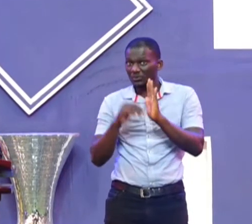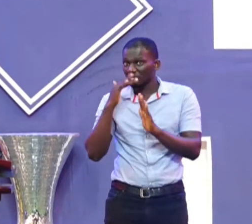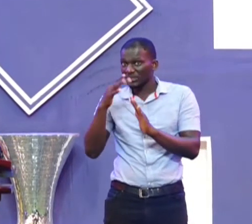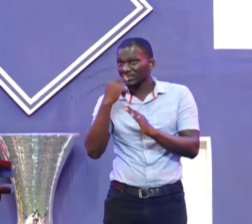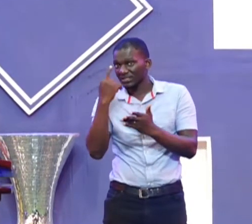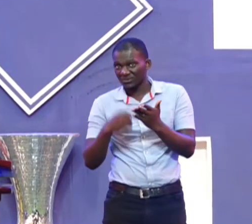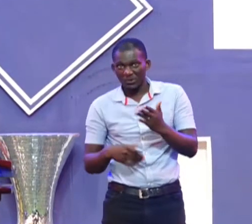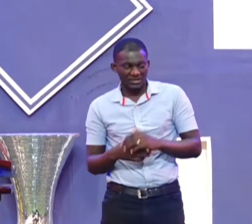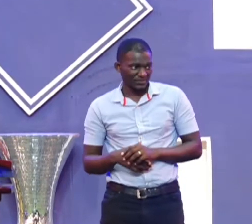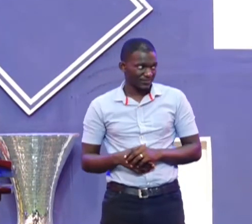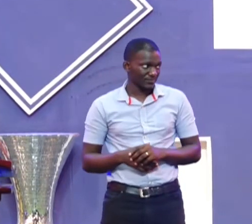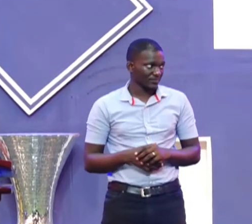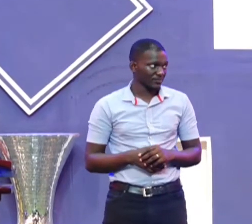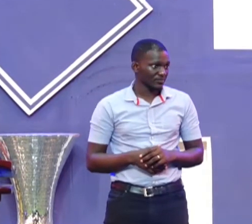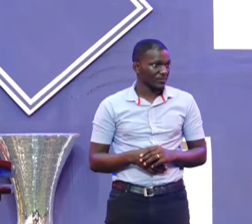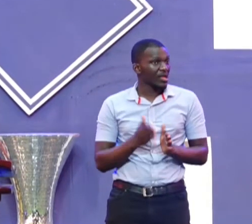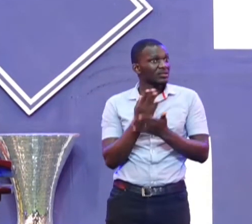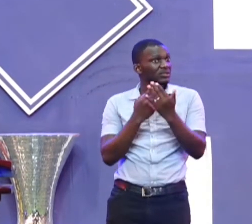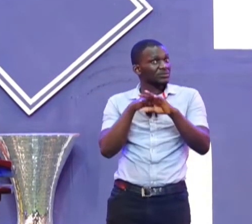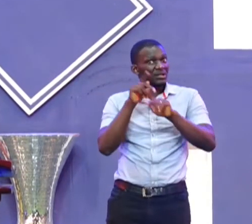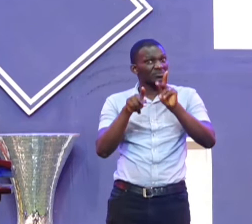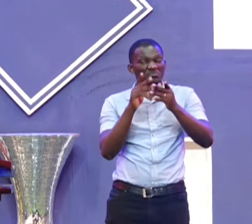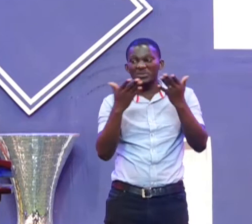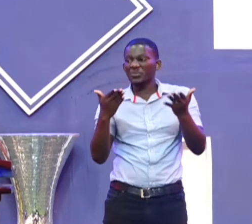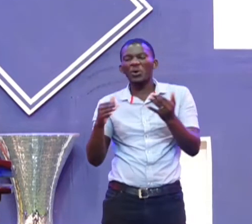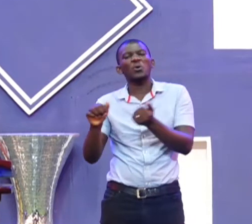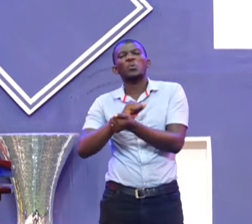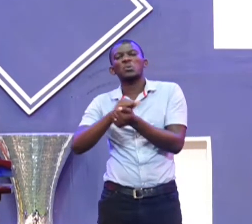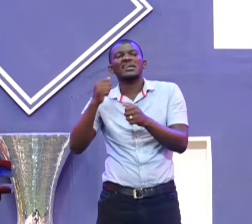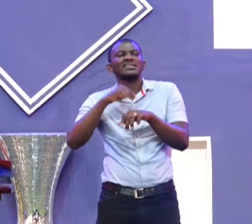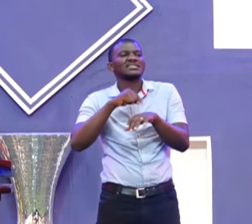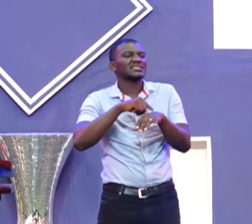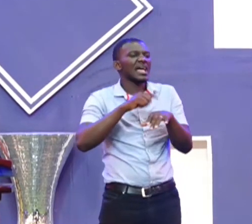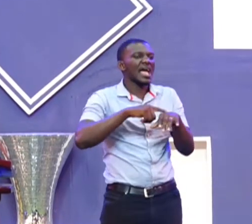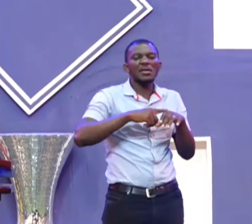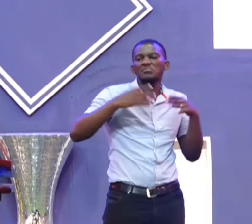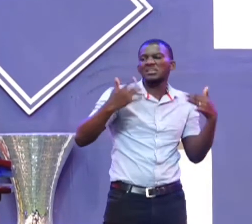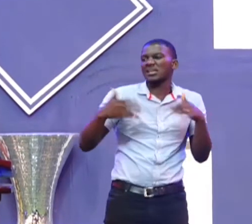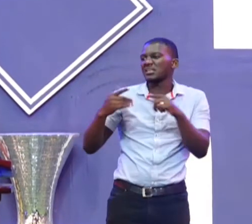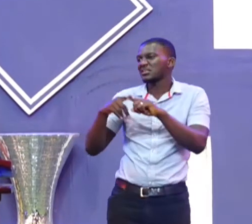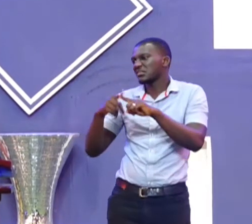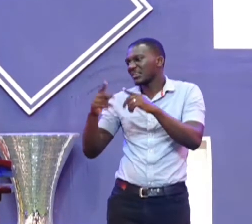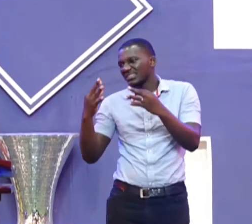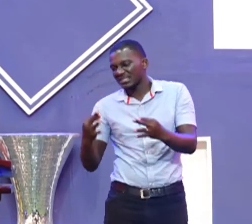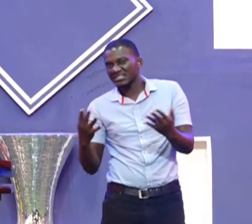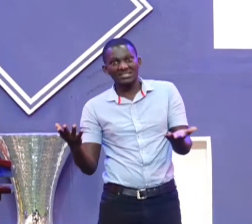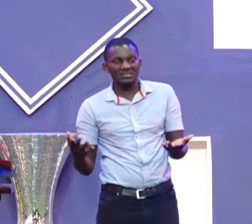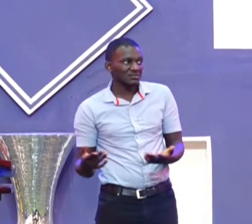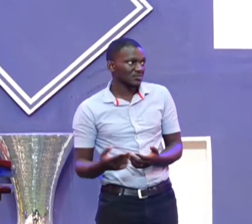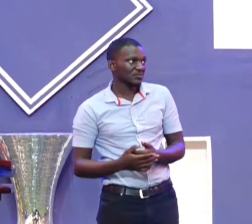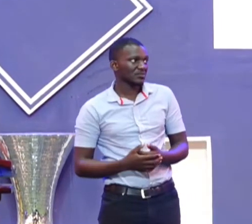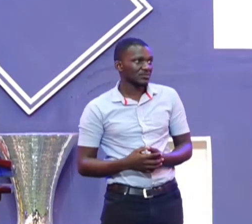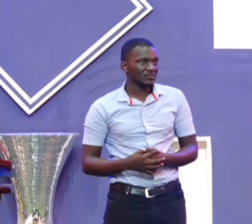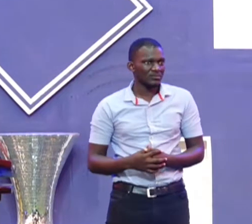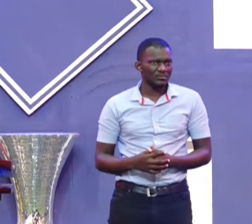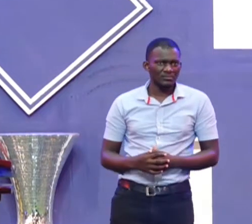we were on the program we spoke and said orusa abamutu malobu debunji kuludo kuchi some of us always take a lot of time in